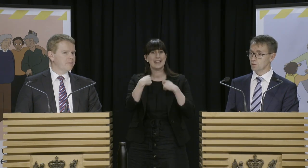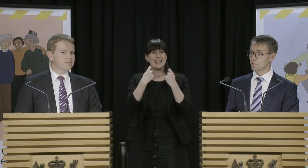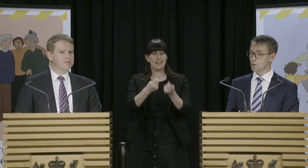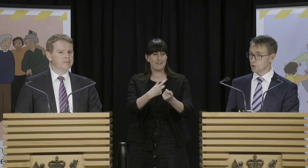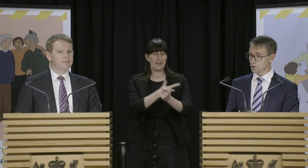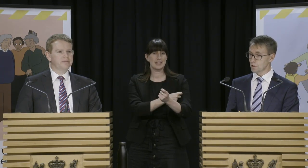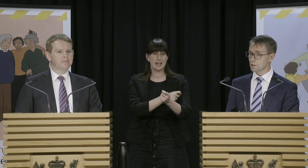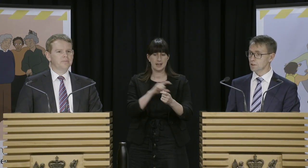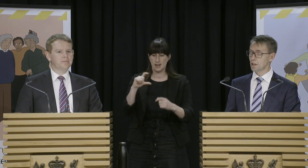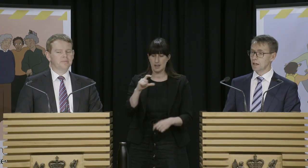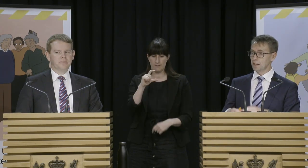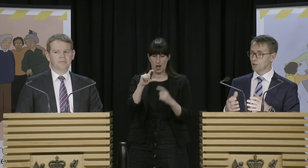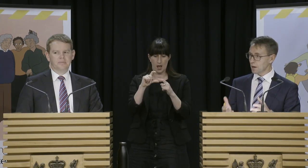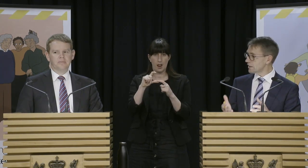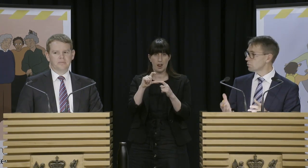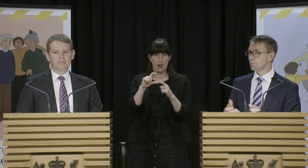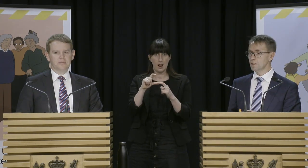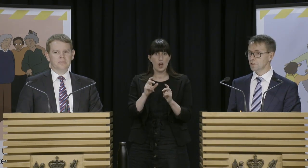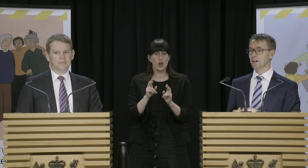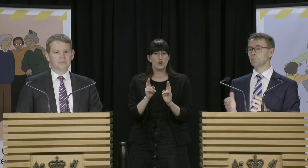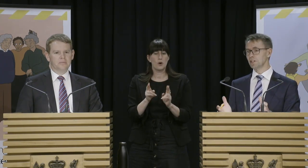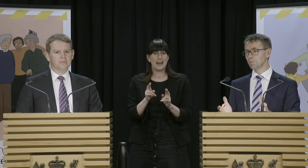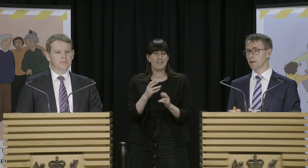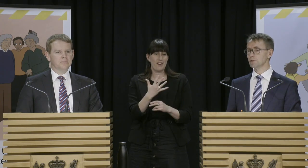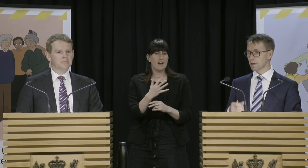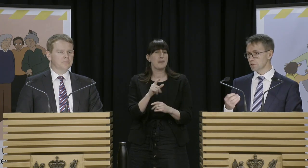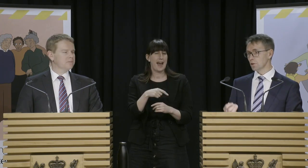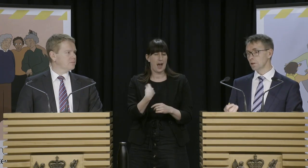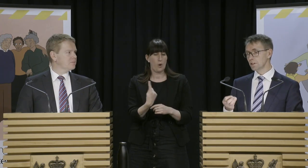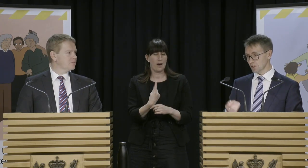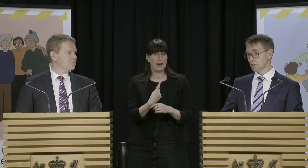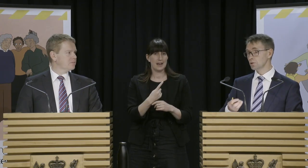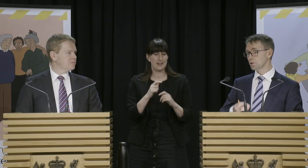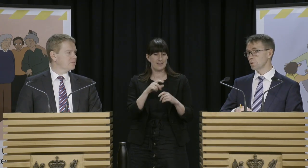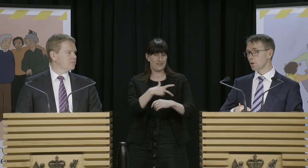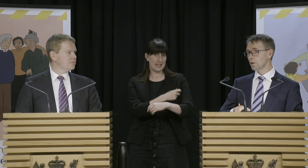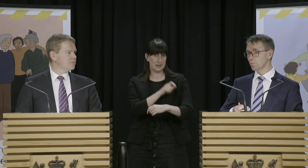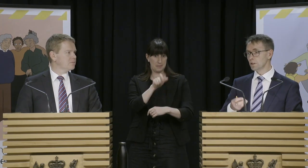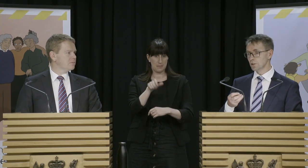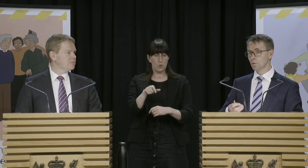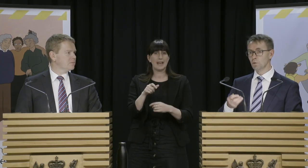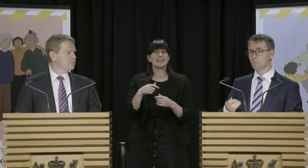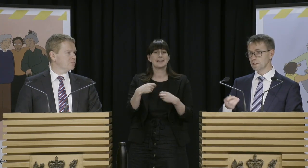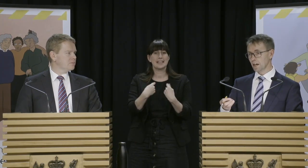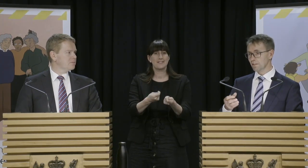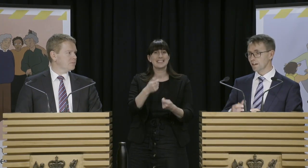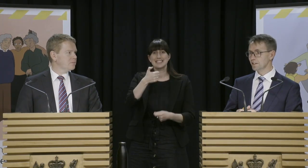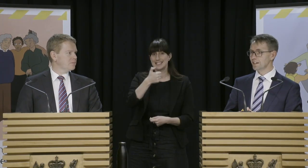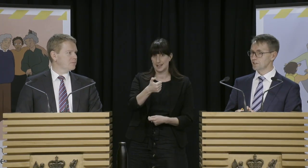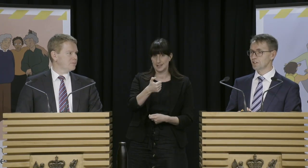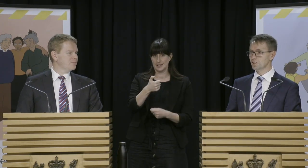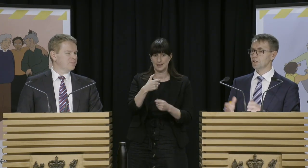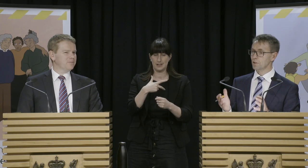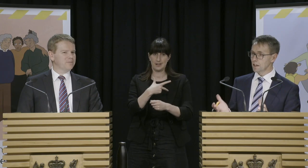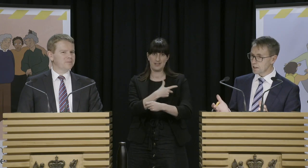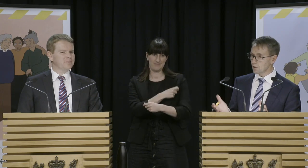6 dose vials, and the plans were based, 100% of plan was based on 6 doses per vial. So we will maintain that, in